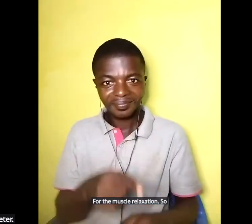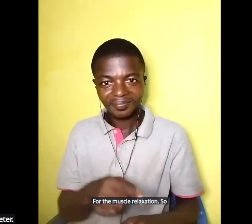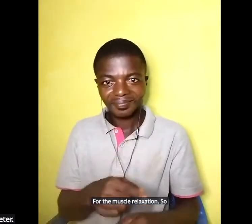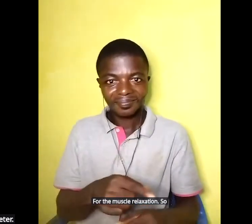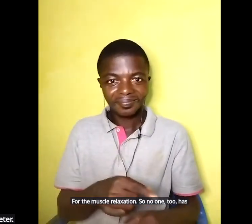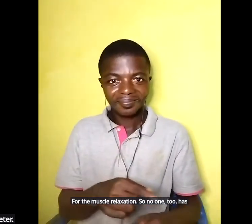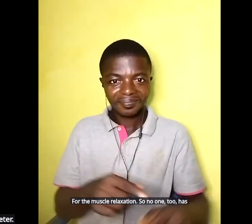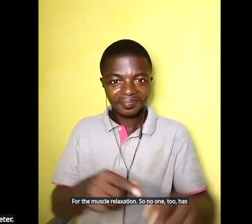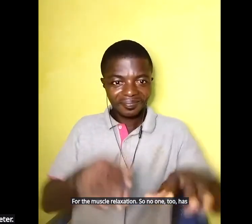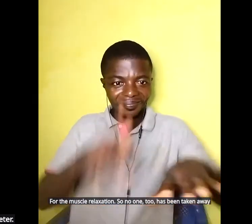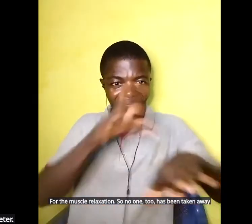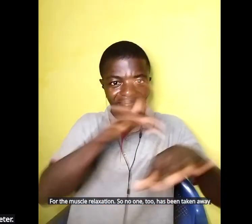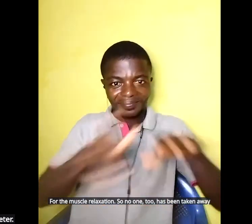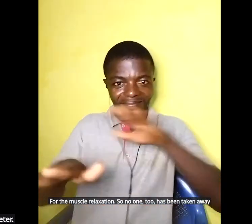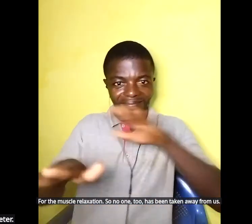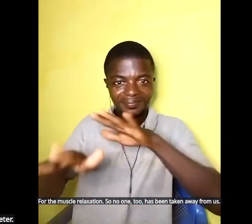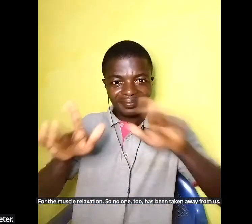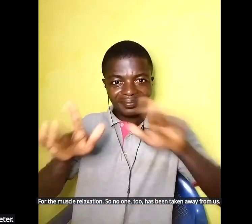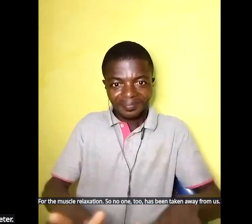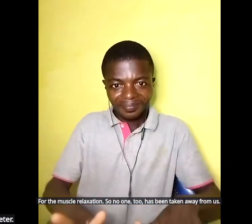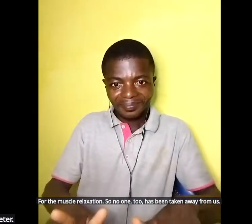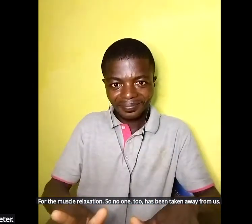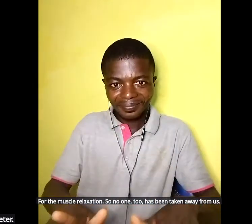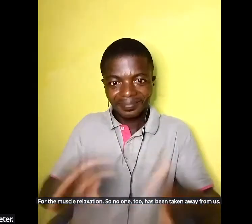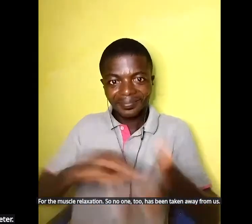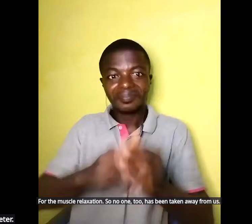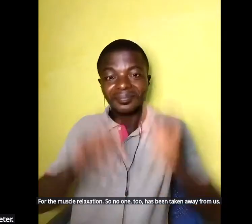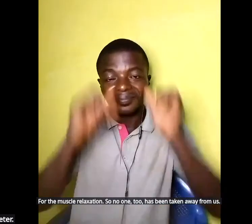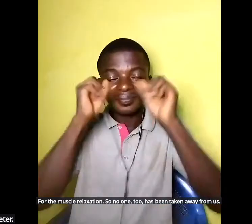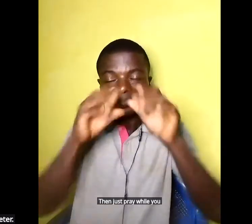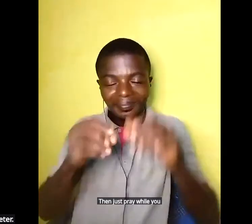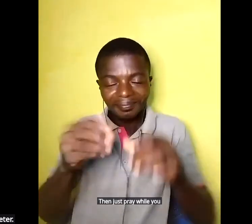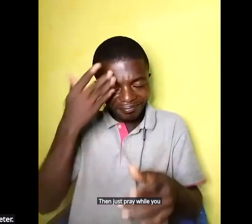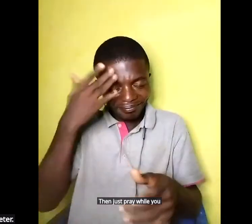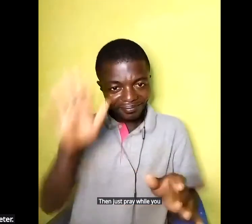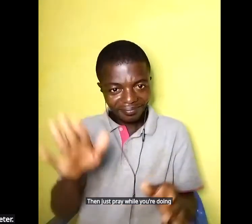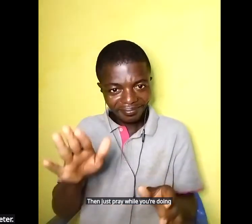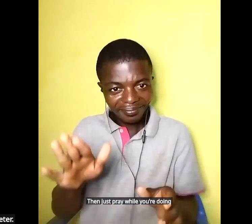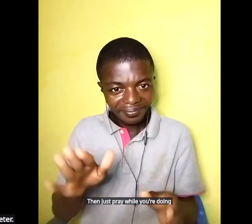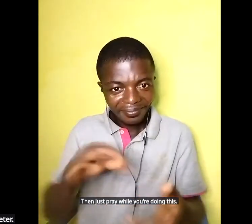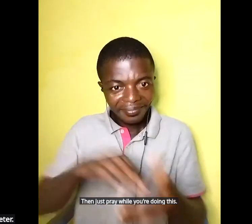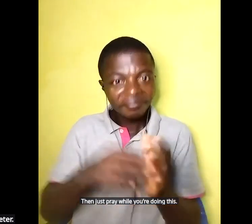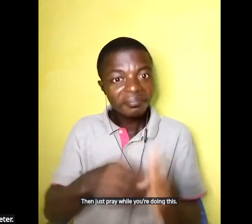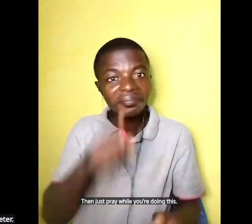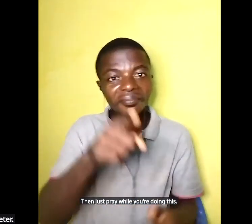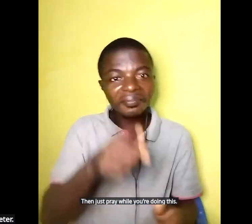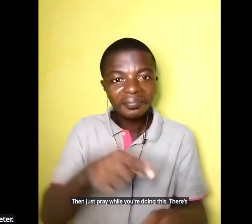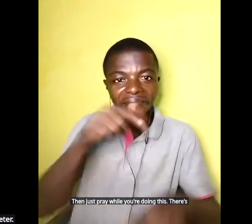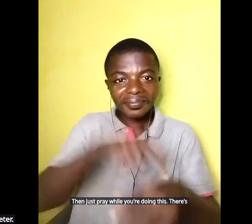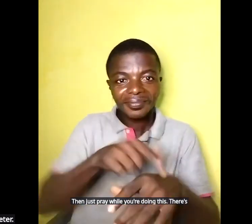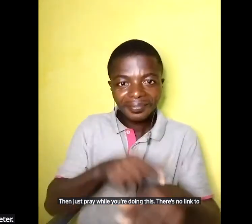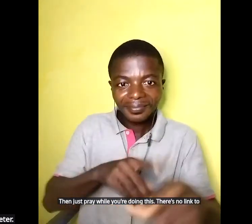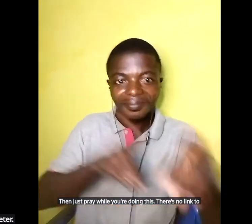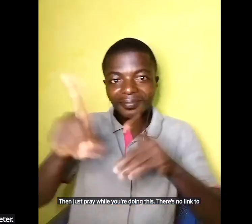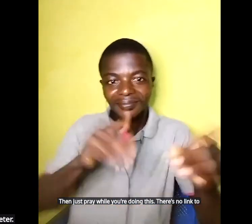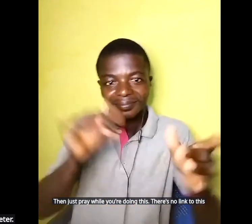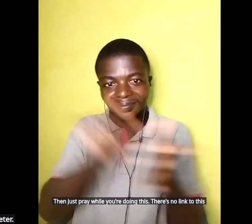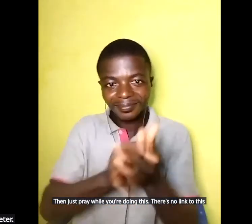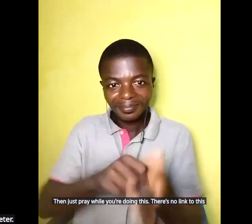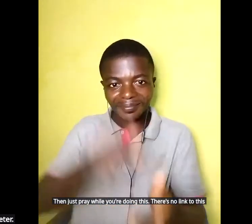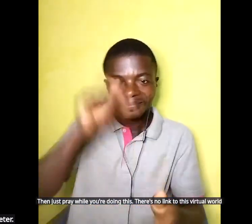been taken away from us. Then just pray while you're doing it. There's no link to the spiritual